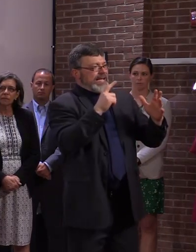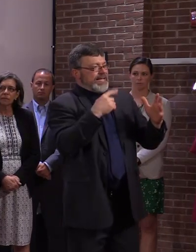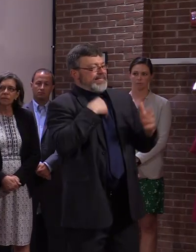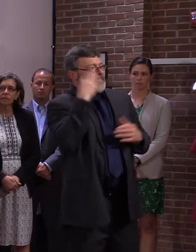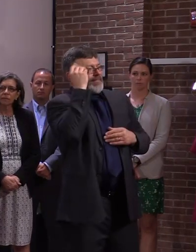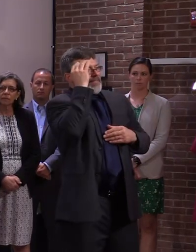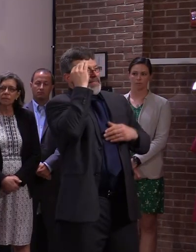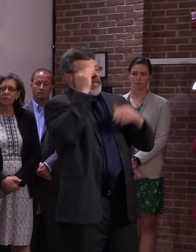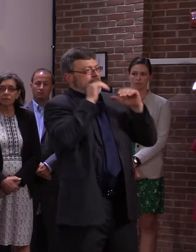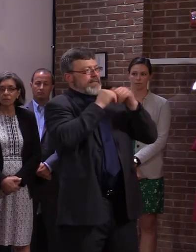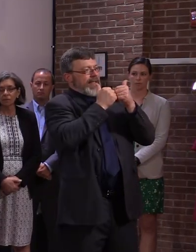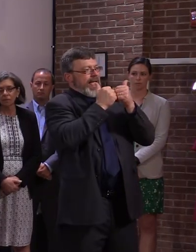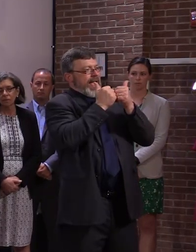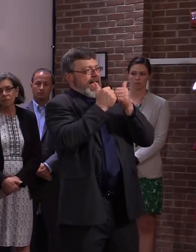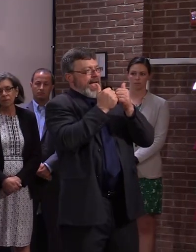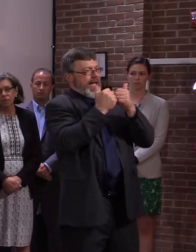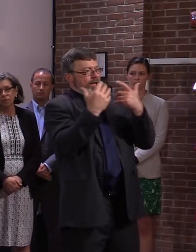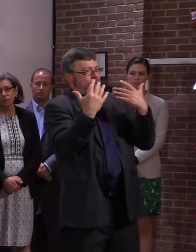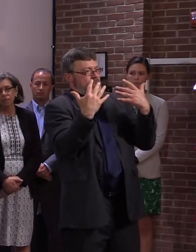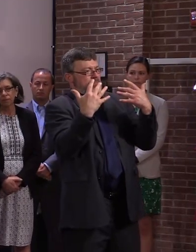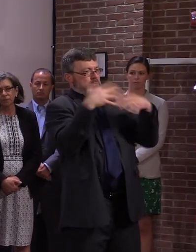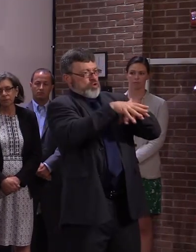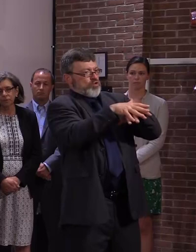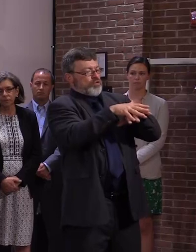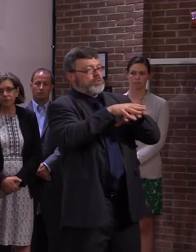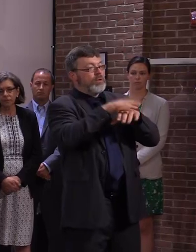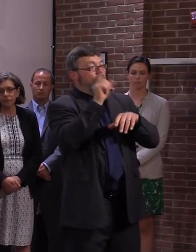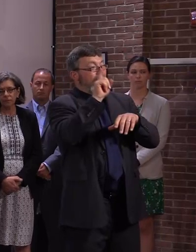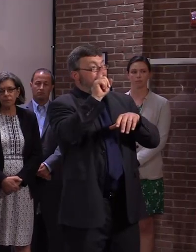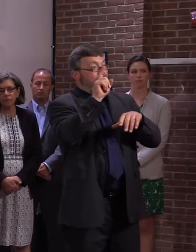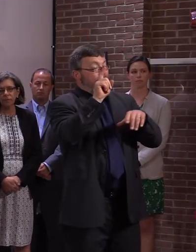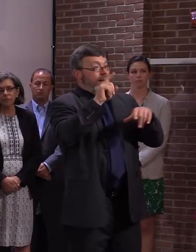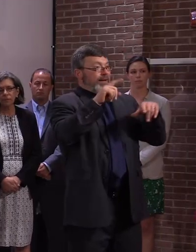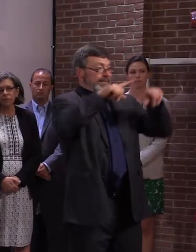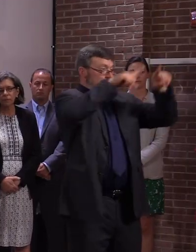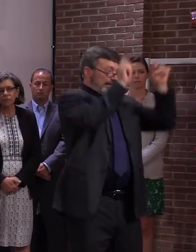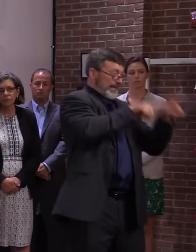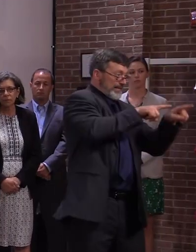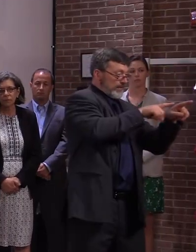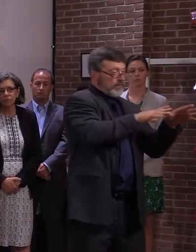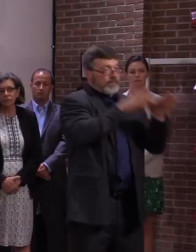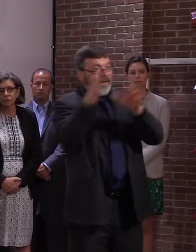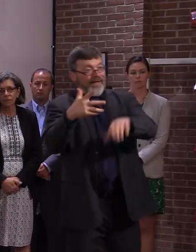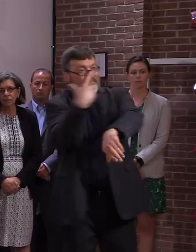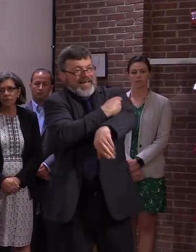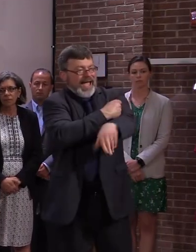of the testing facilities with vaccination sites so that we can offer both.